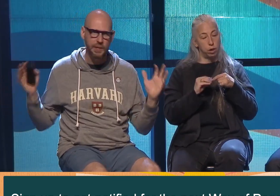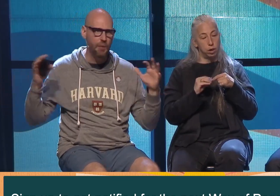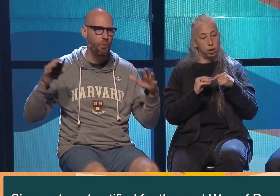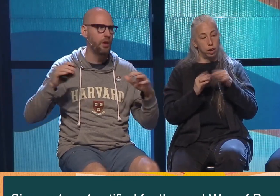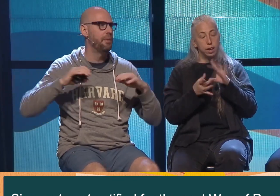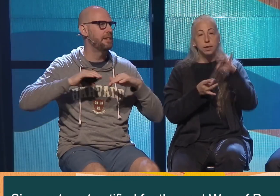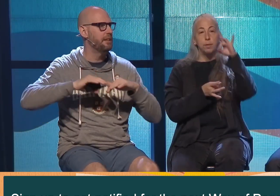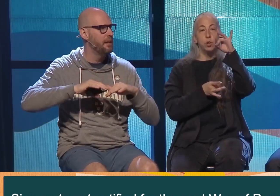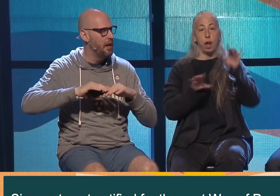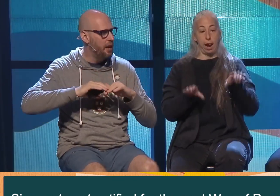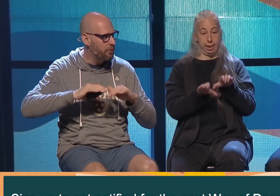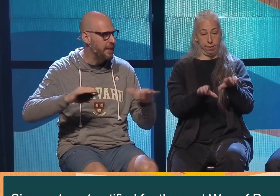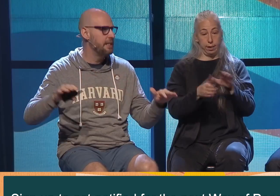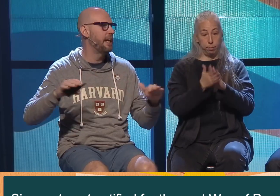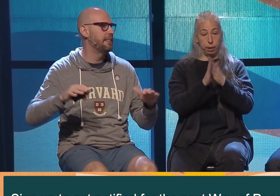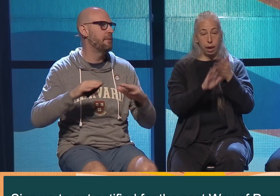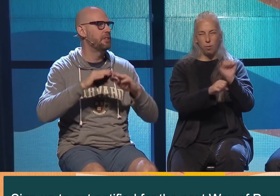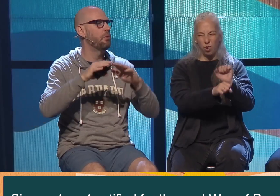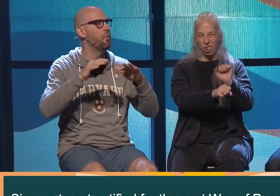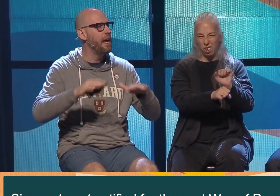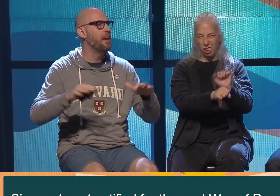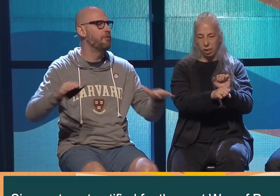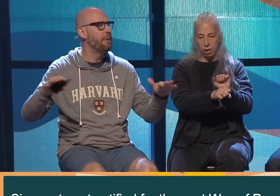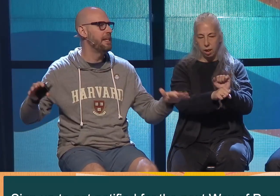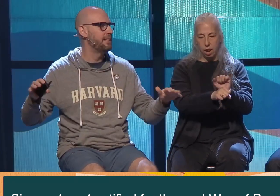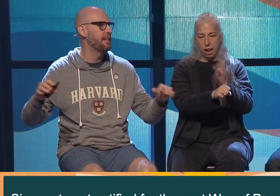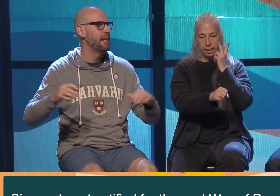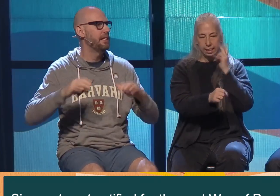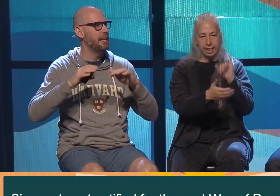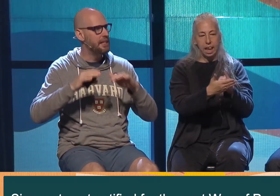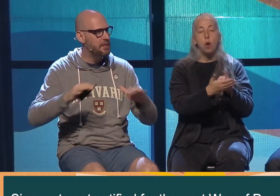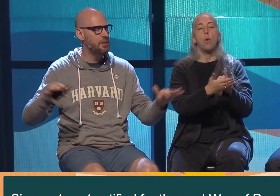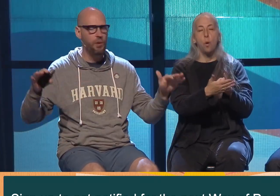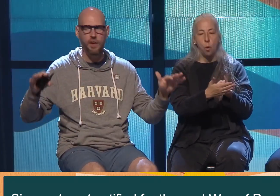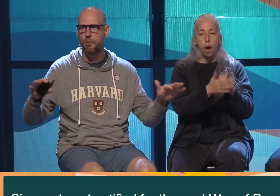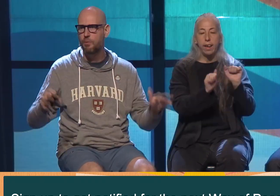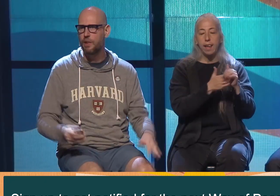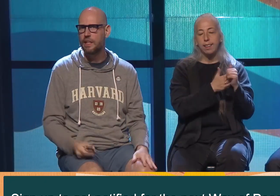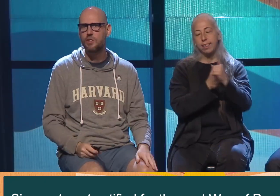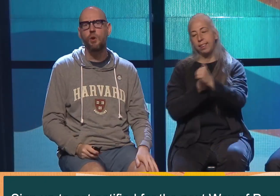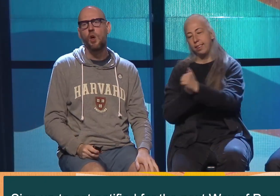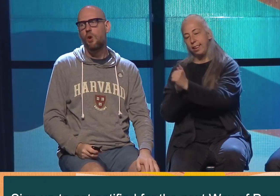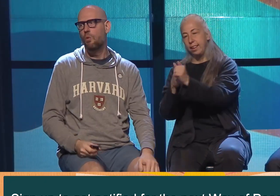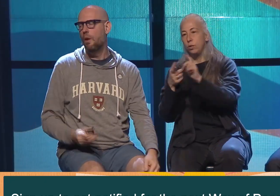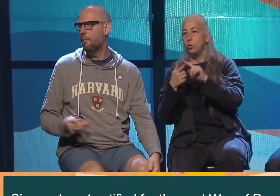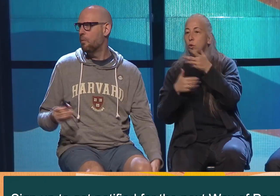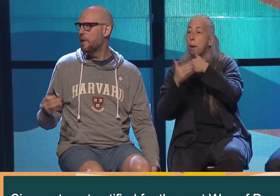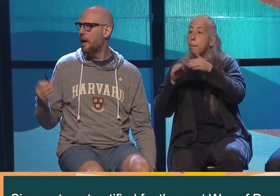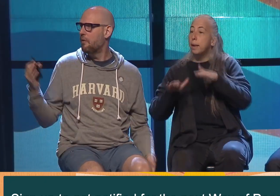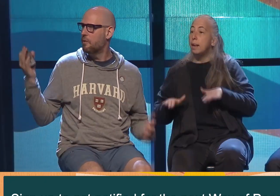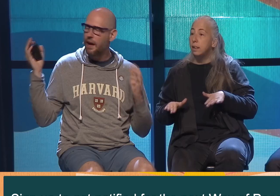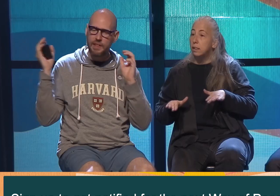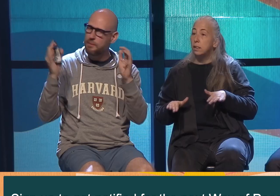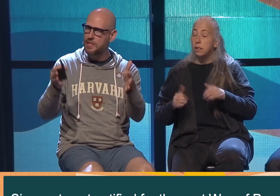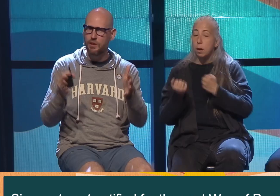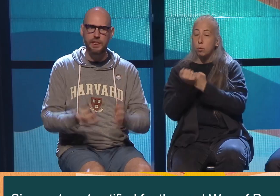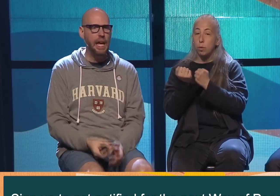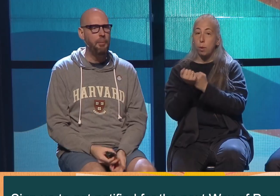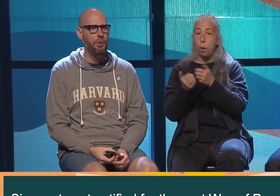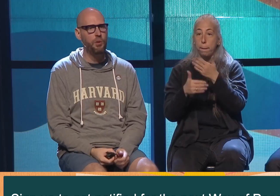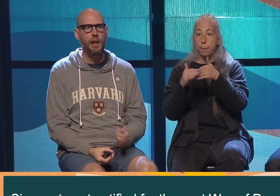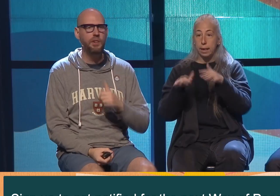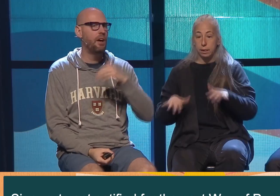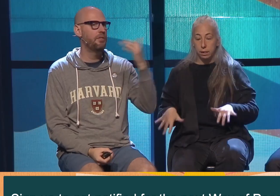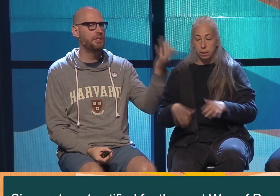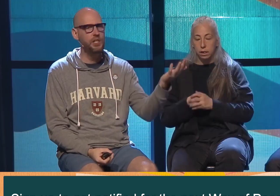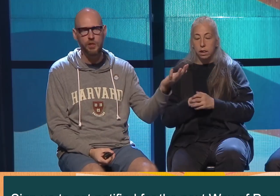activities that become work, but to recognize them as a way of peace. Like, this is a way of promoting. And so we have that material in the